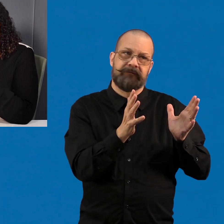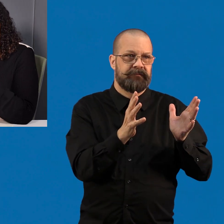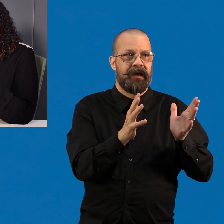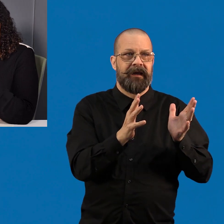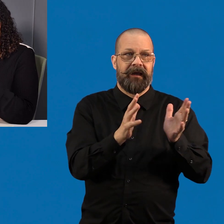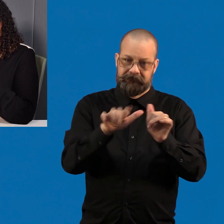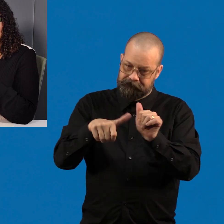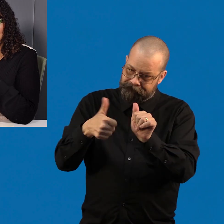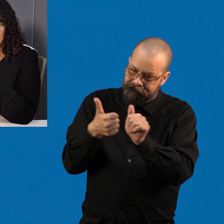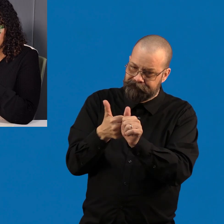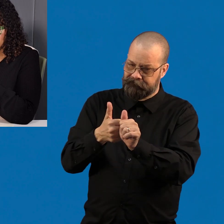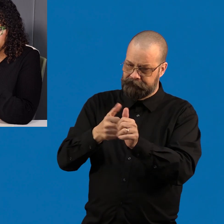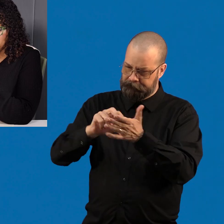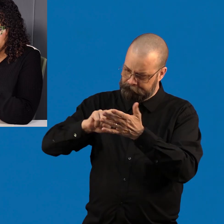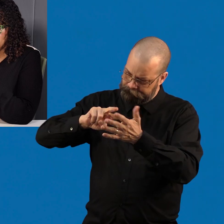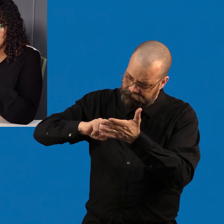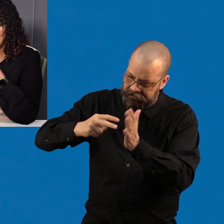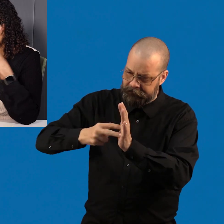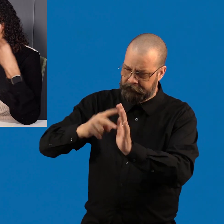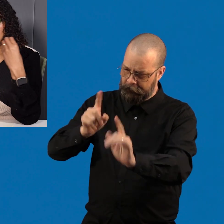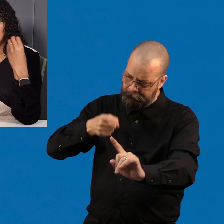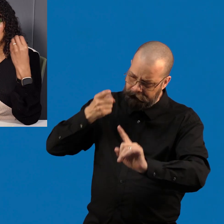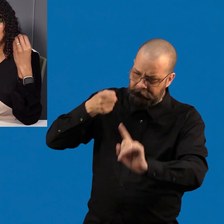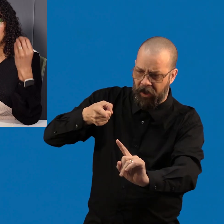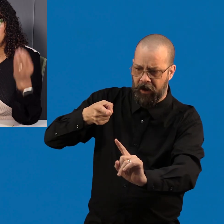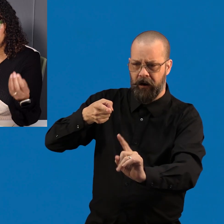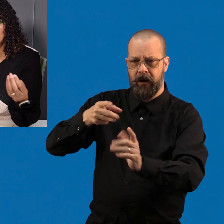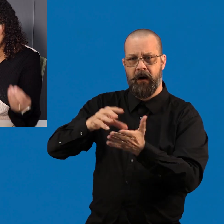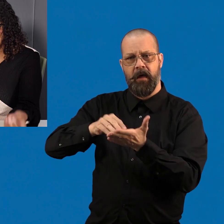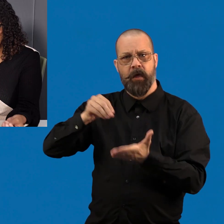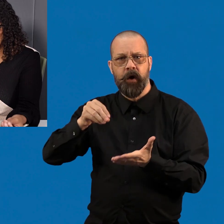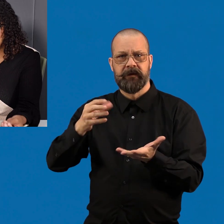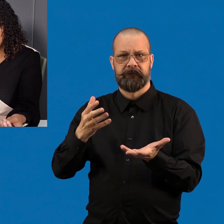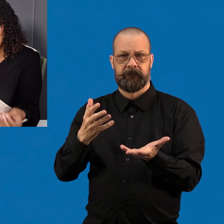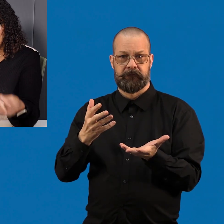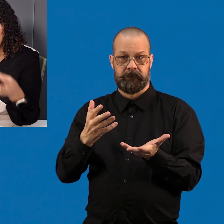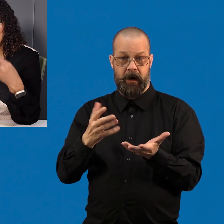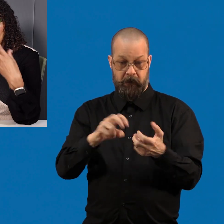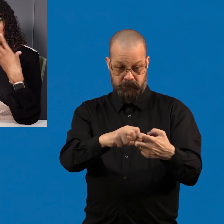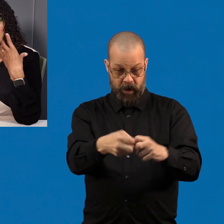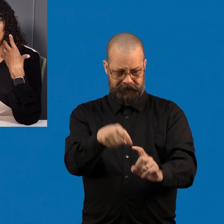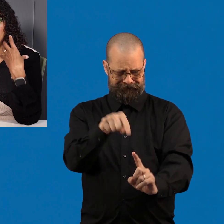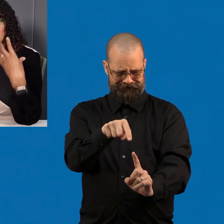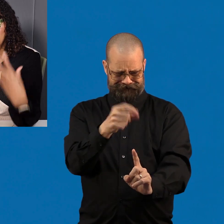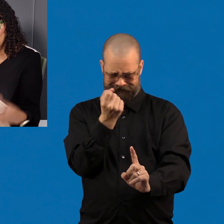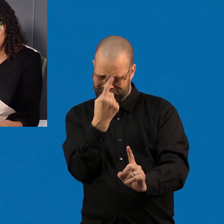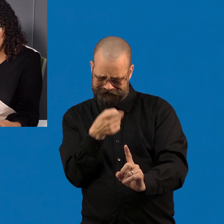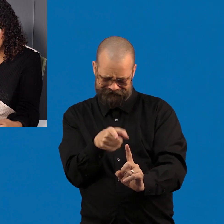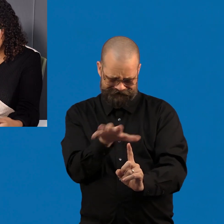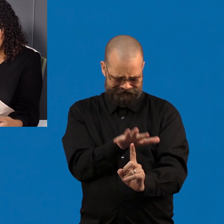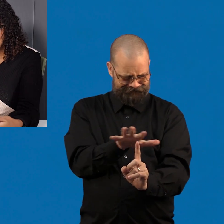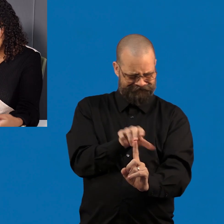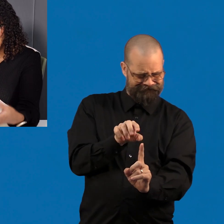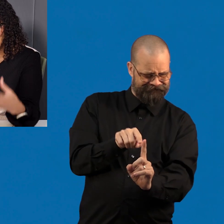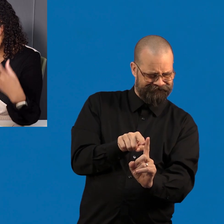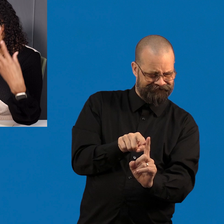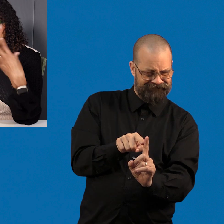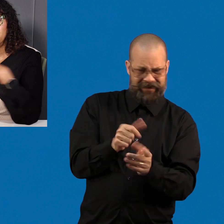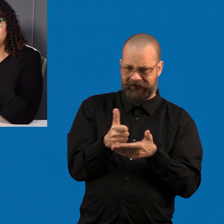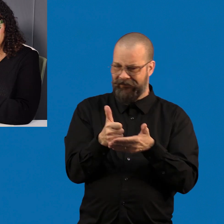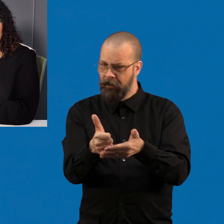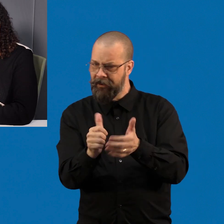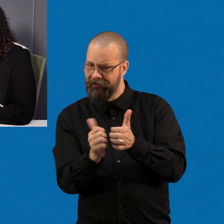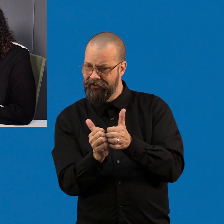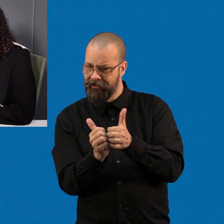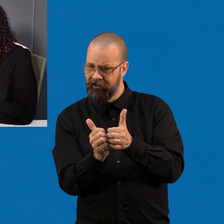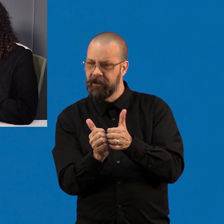it's purposeful learning. It's how we try to understand problems and what people need help with, and